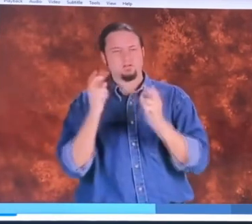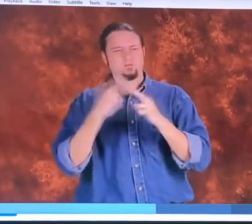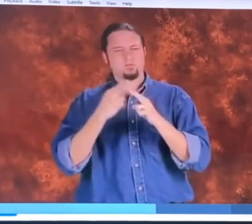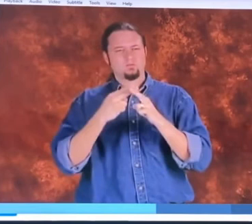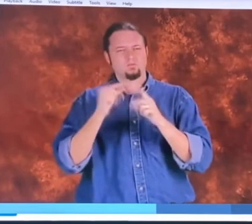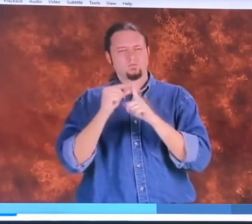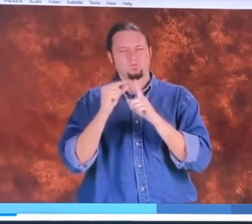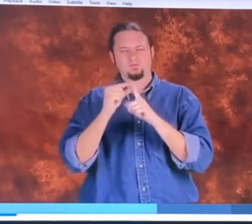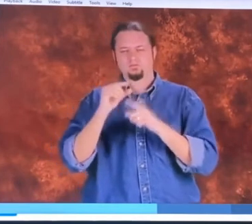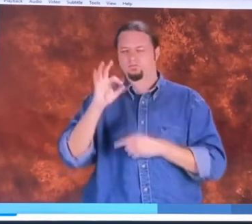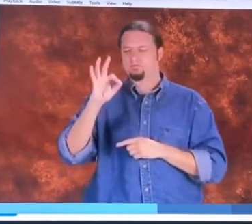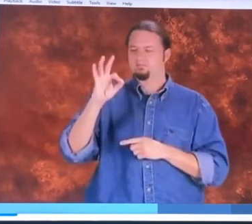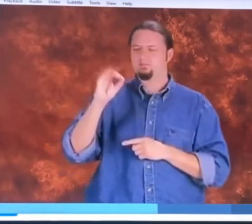good job.